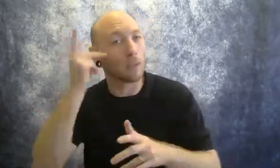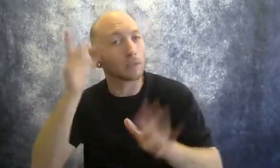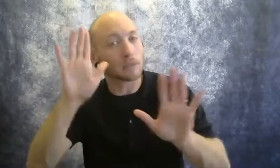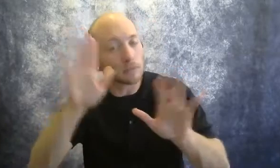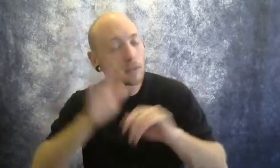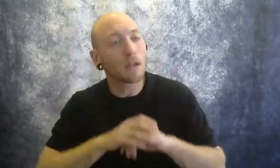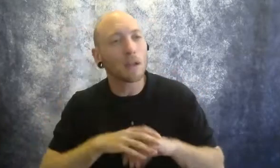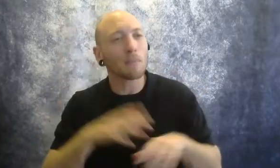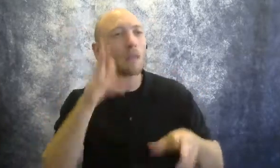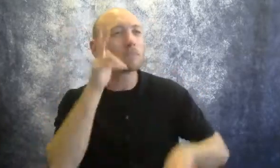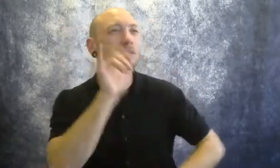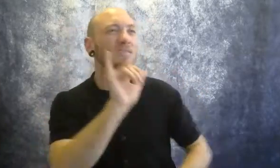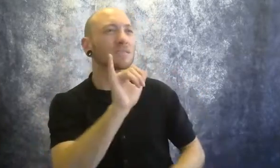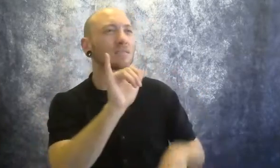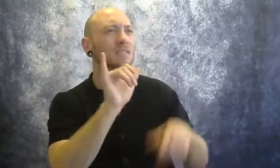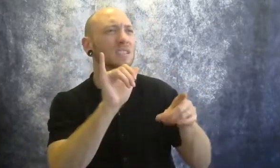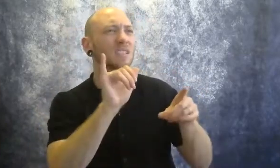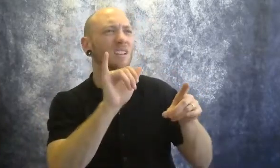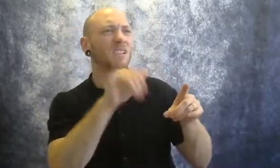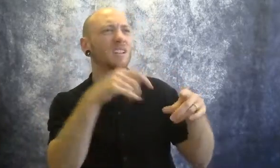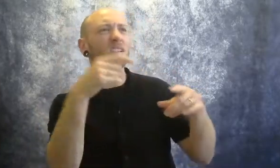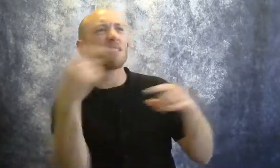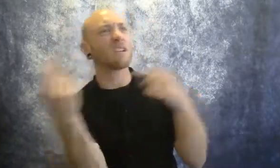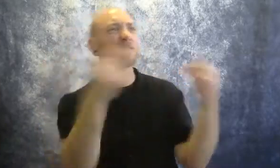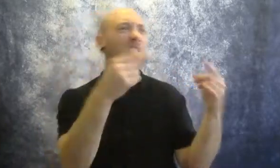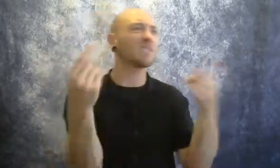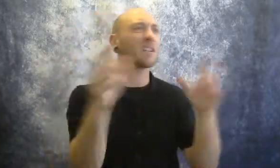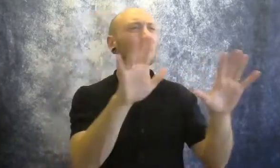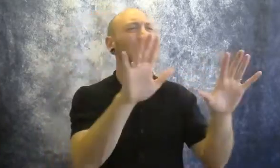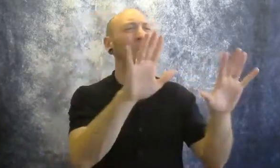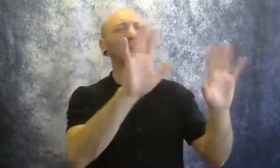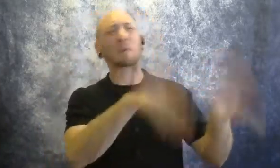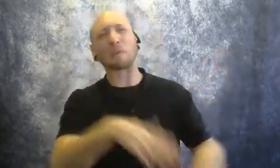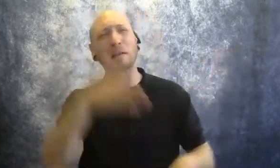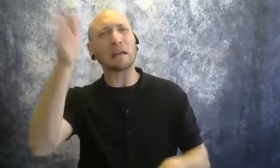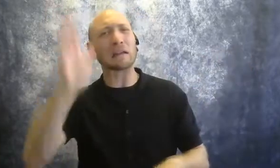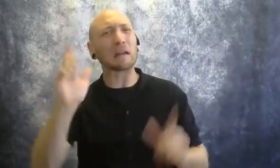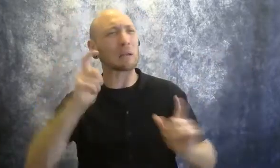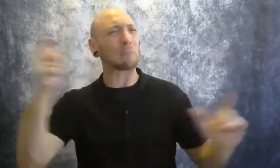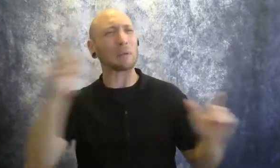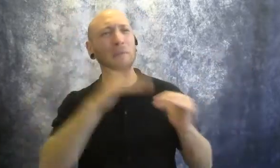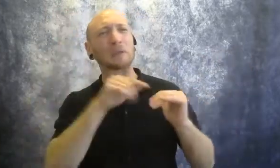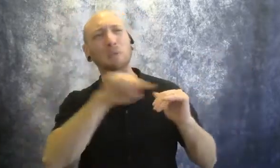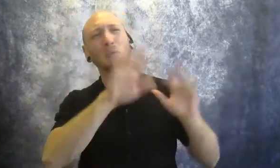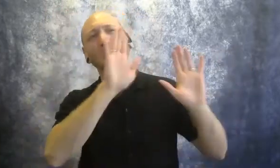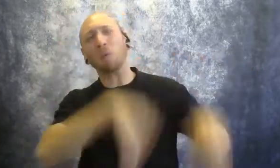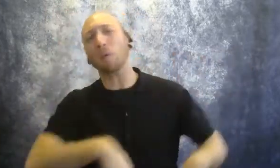advise anybody to get into nowadays, I'm thinking, wait a minute, God is bigger than all of this, okay? And I trust that.